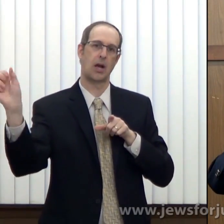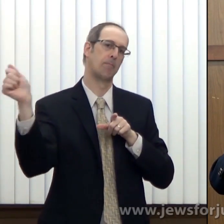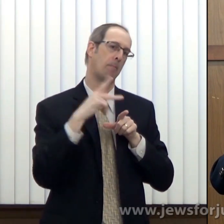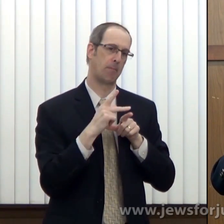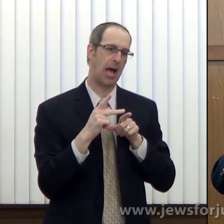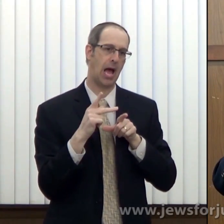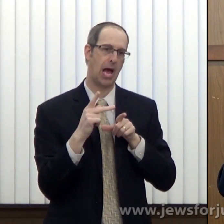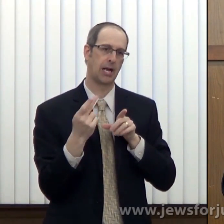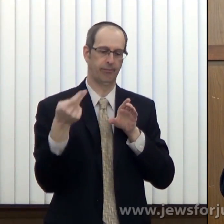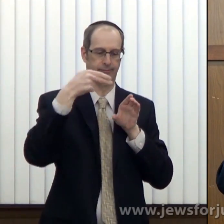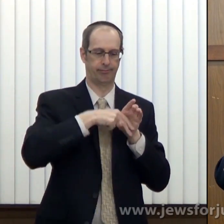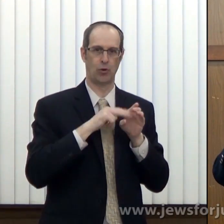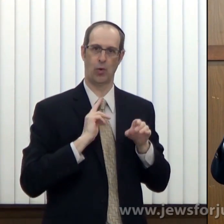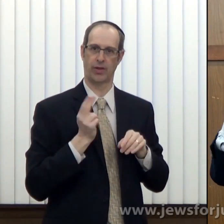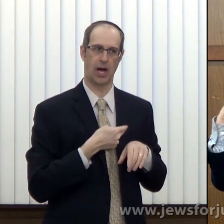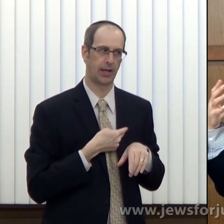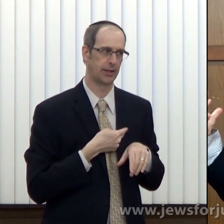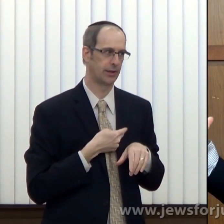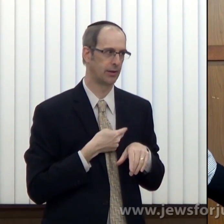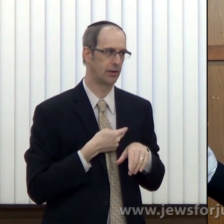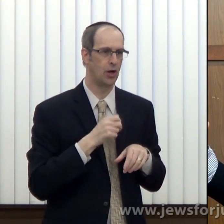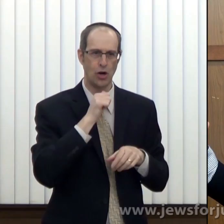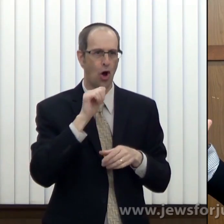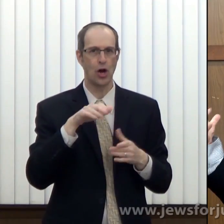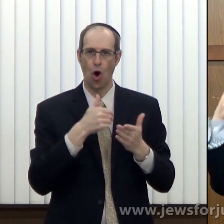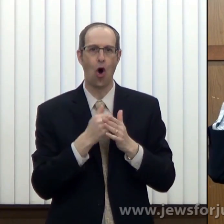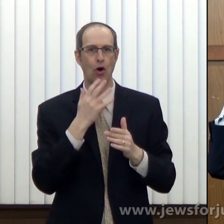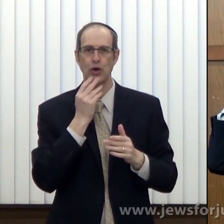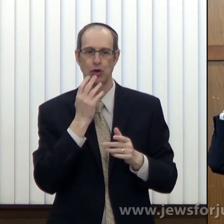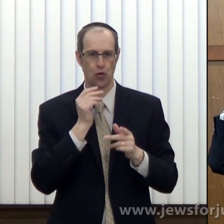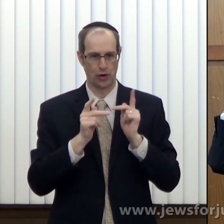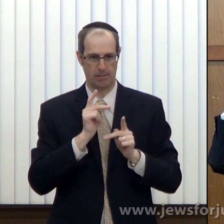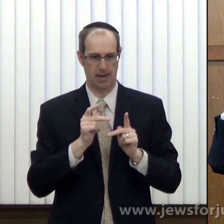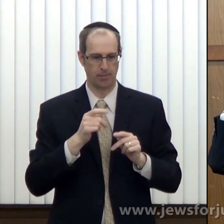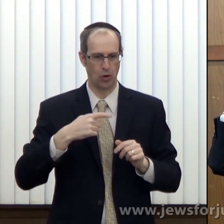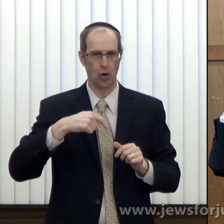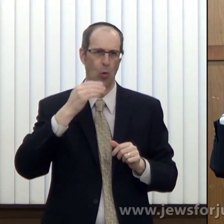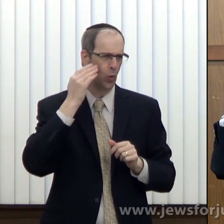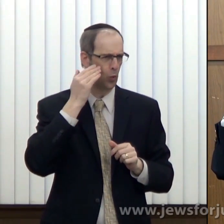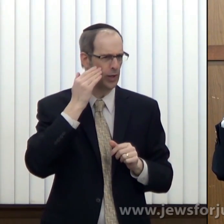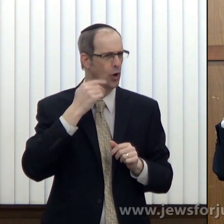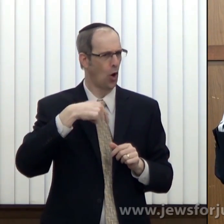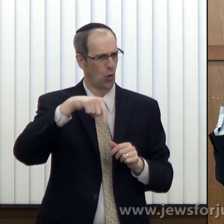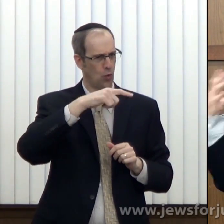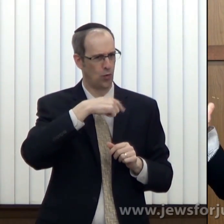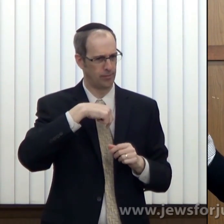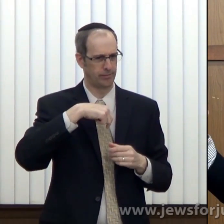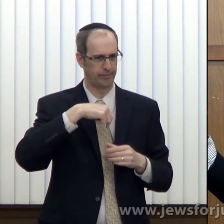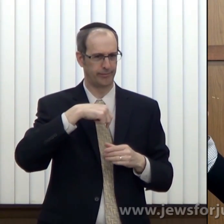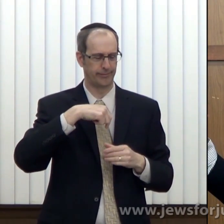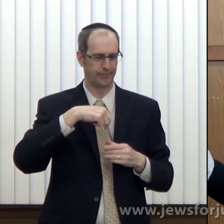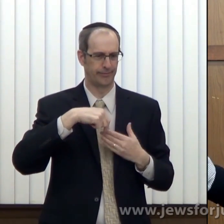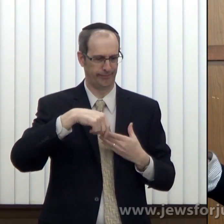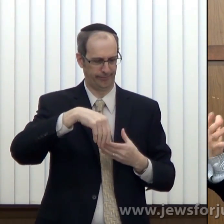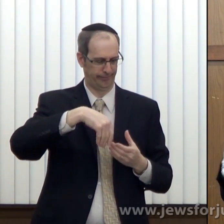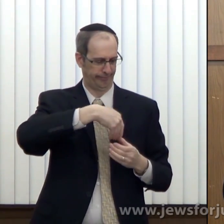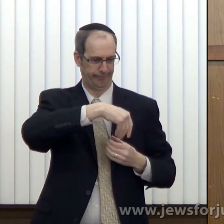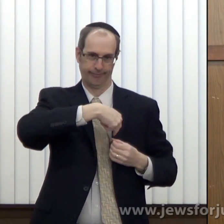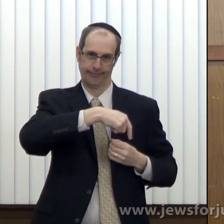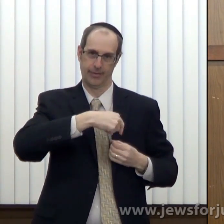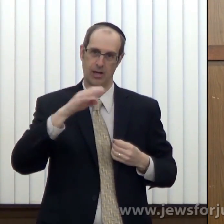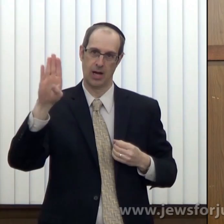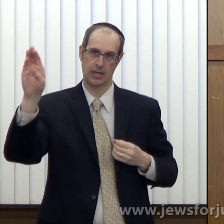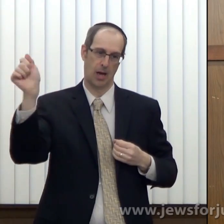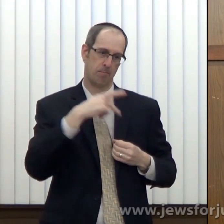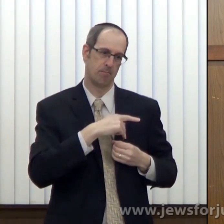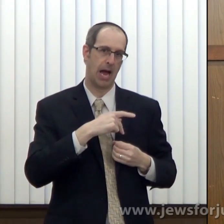So not only will all the Jewish people that we know, all the Jewish people that we know today come back to